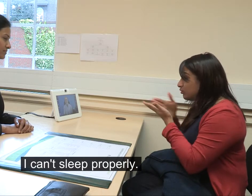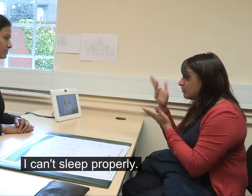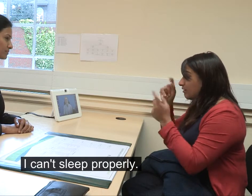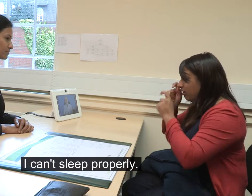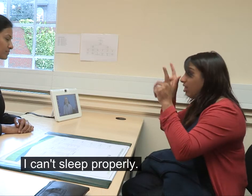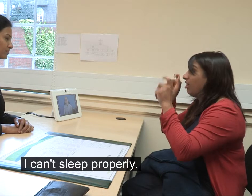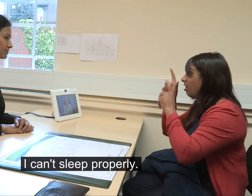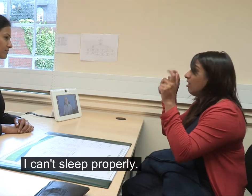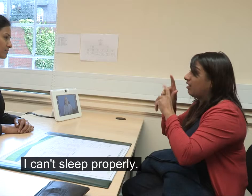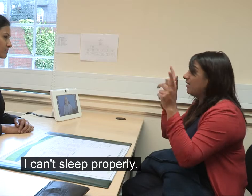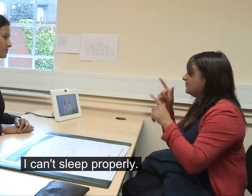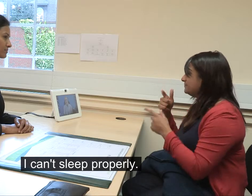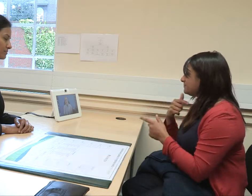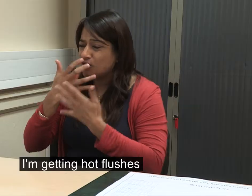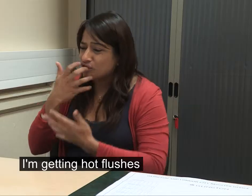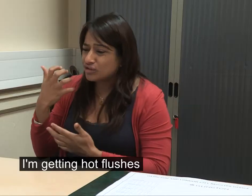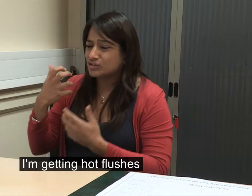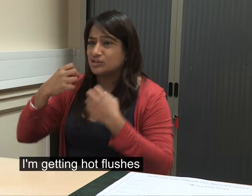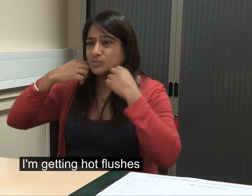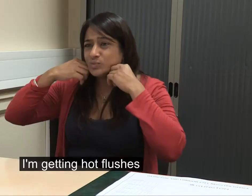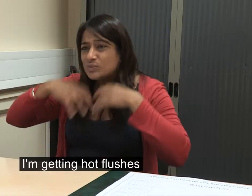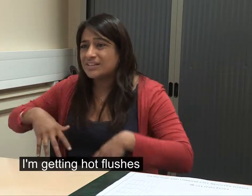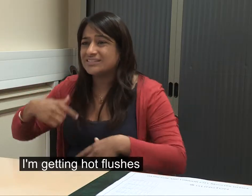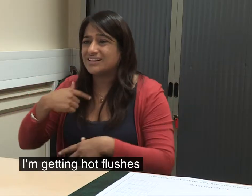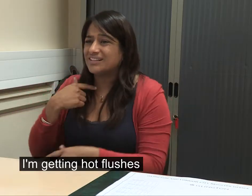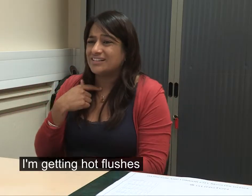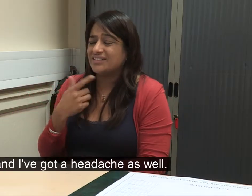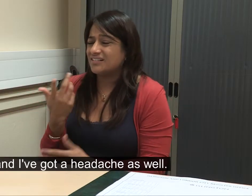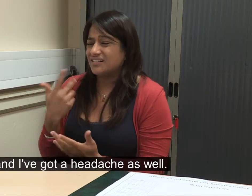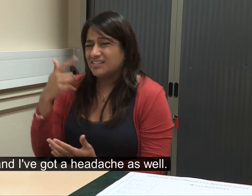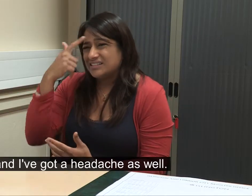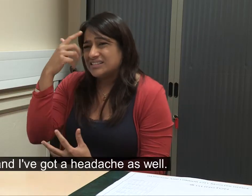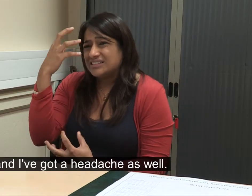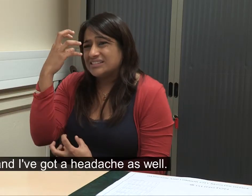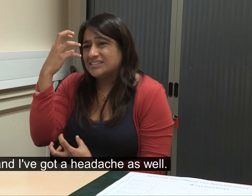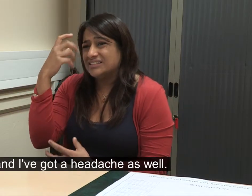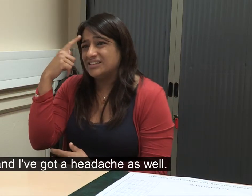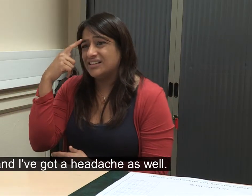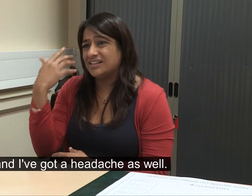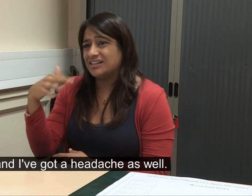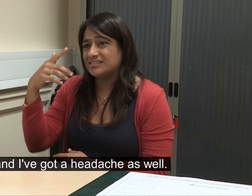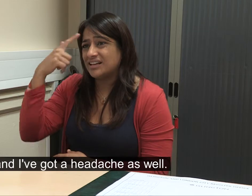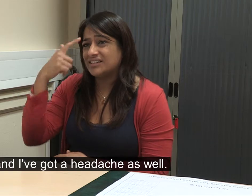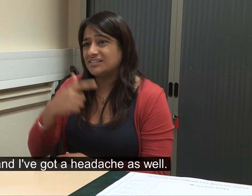I can't sleep properly. I'm getting hot flashes and I've got a headache as well.